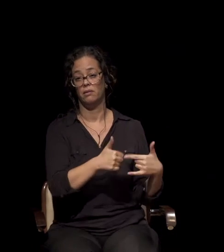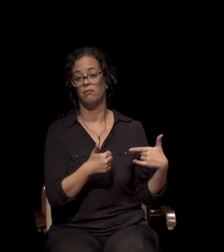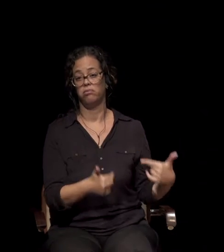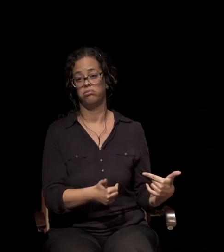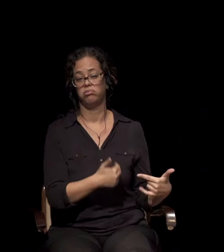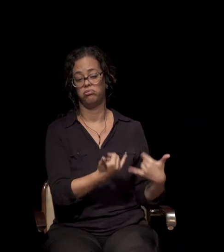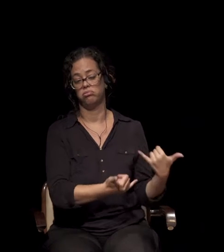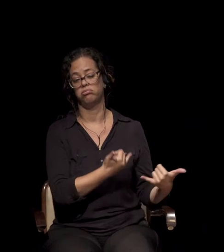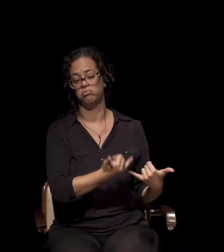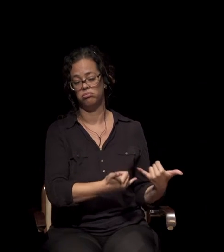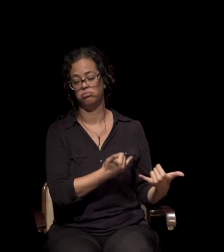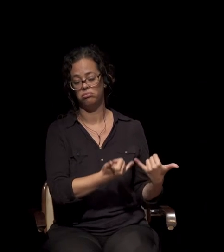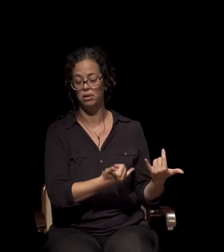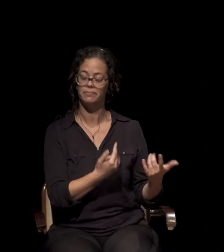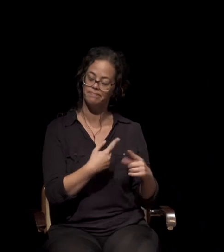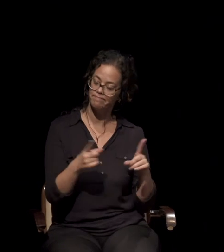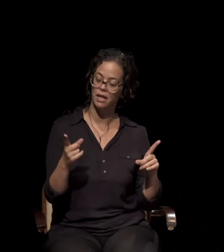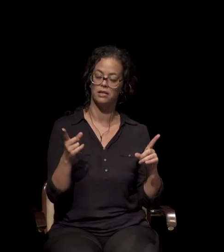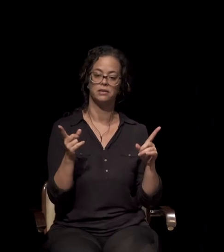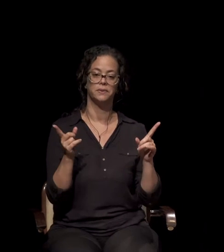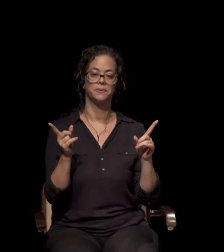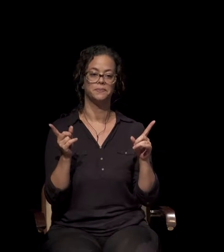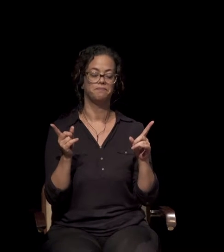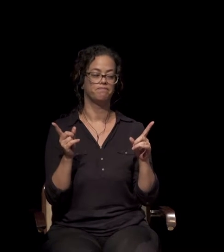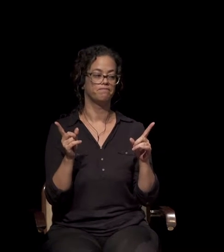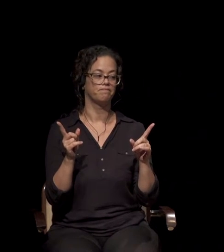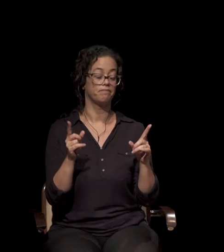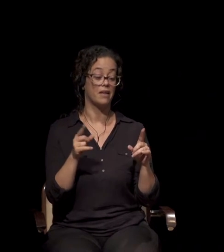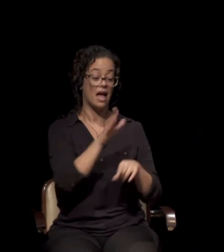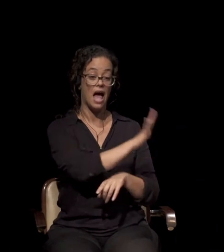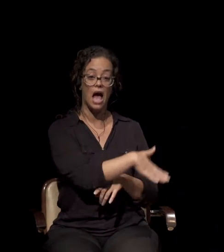Fortunately for us all, children tend to find loopholes,